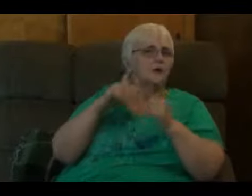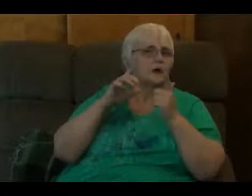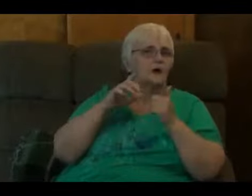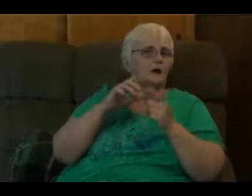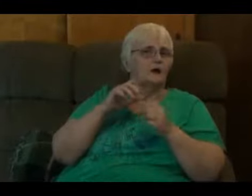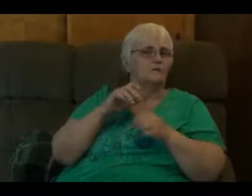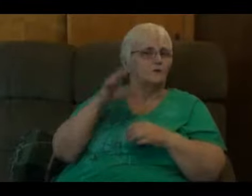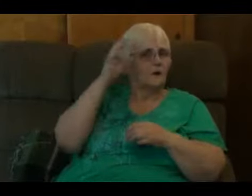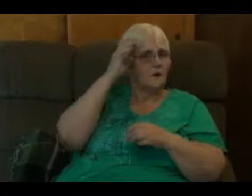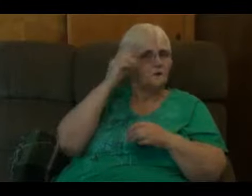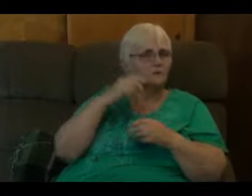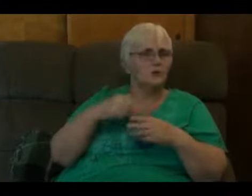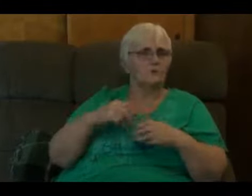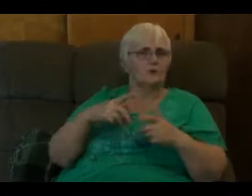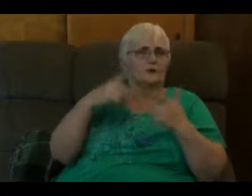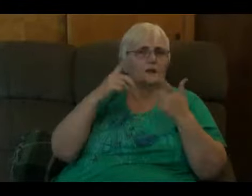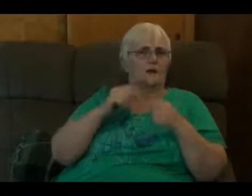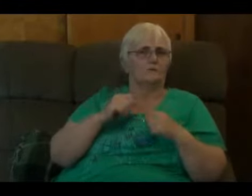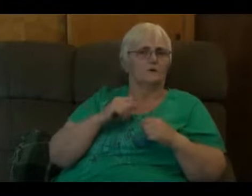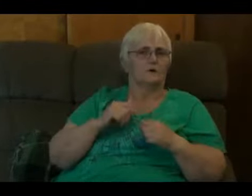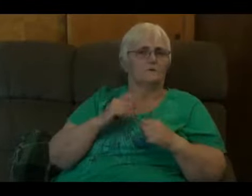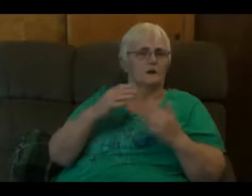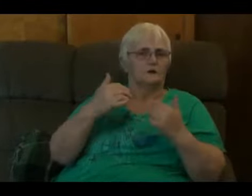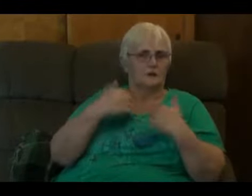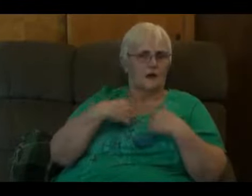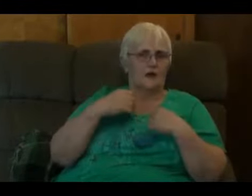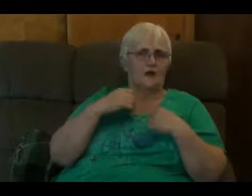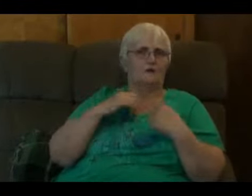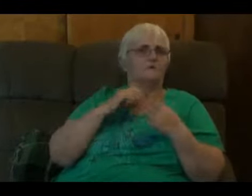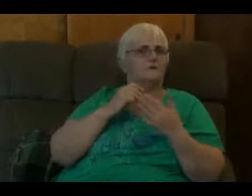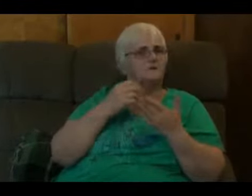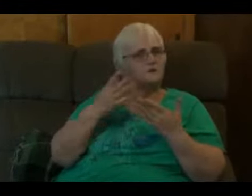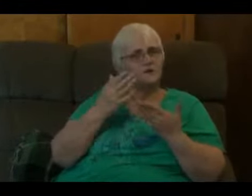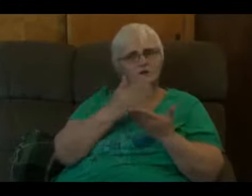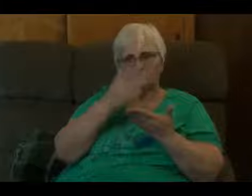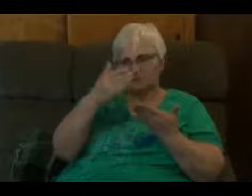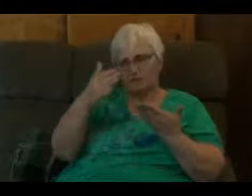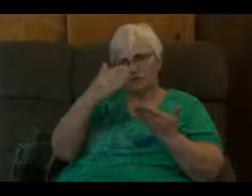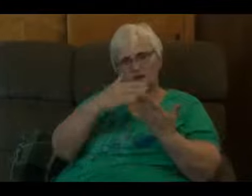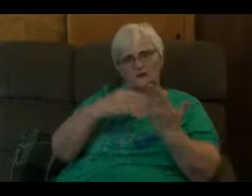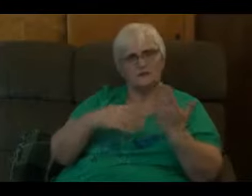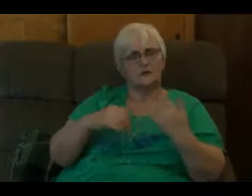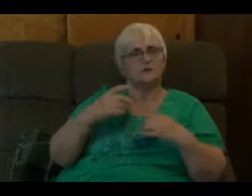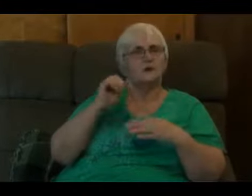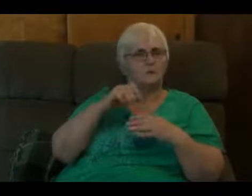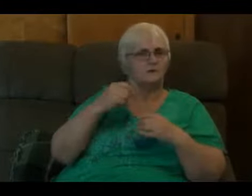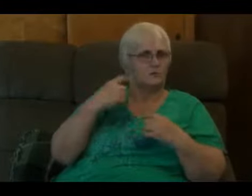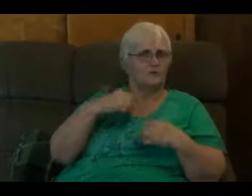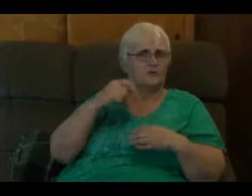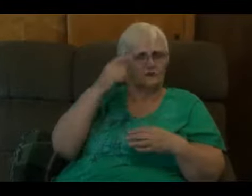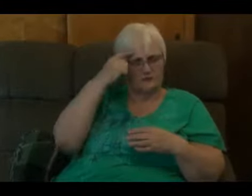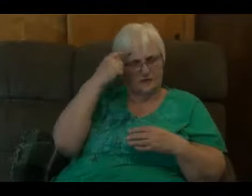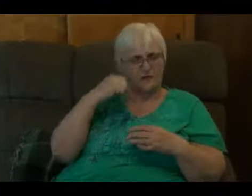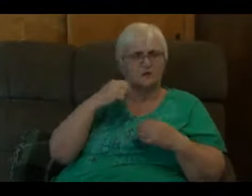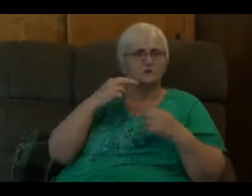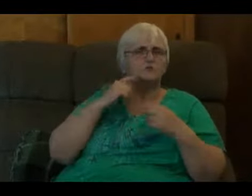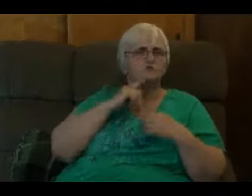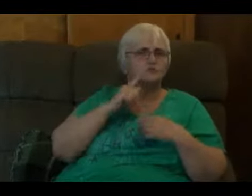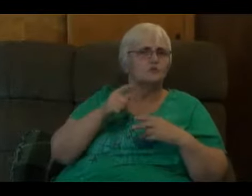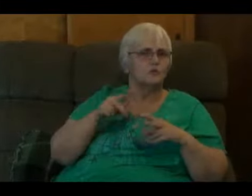that human life must possess certain qualities and abilities before it can be considered truly valuable and worthy